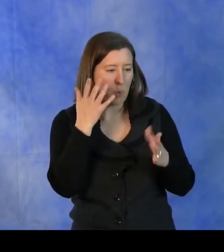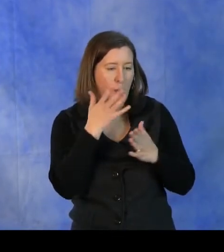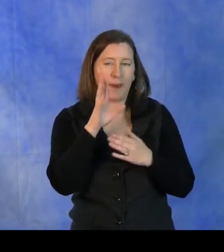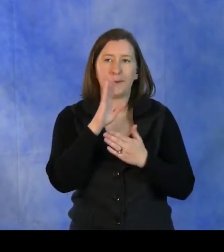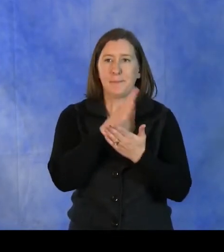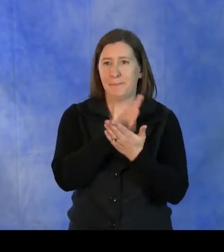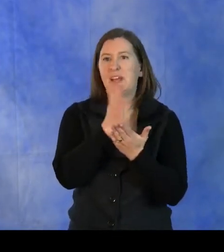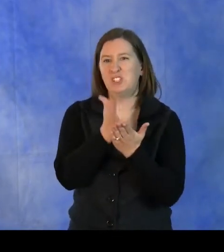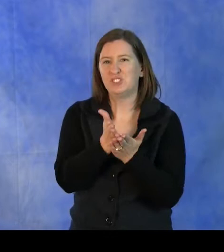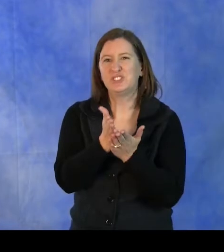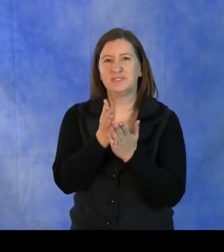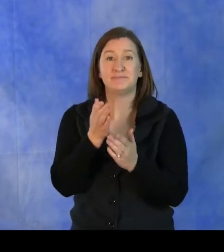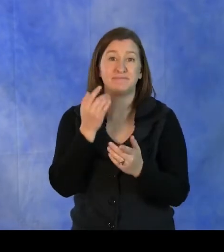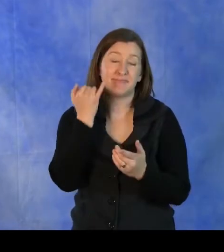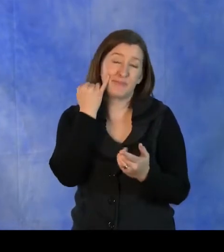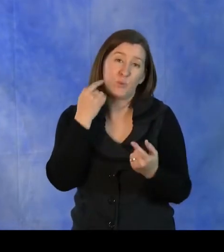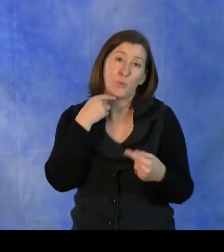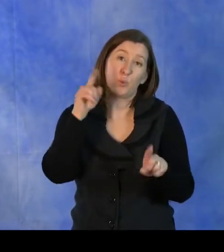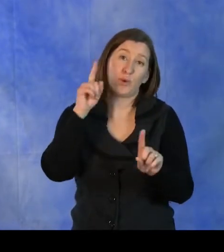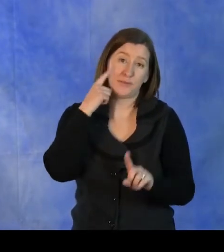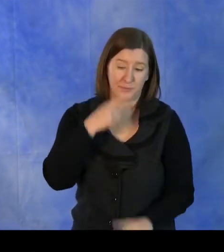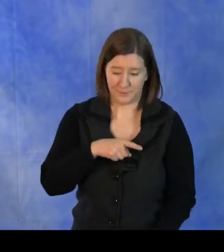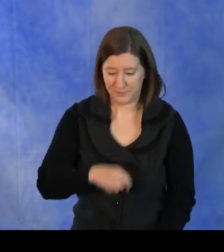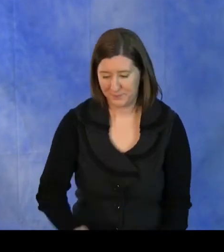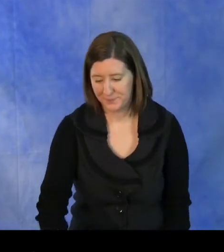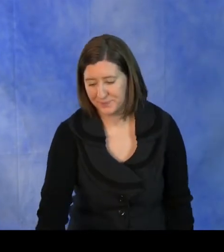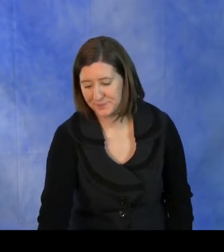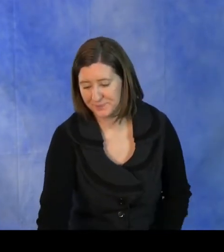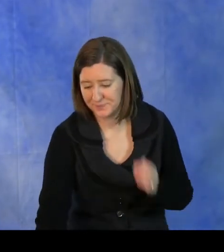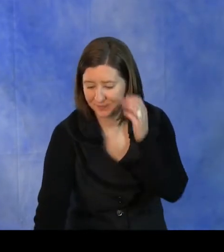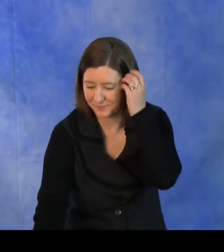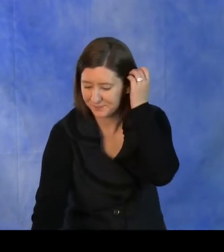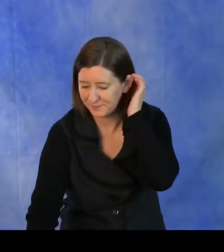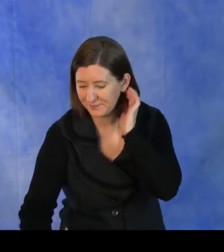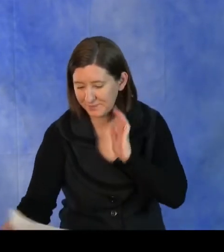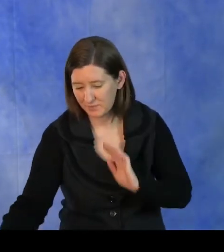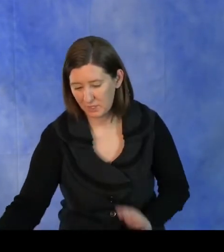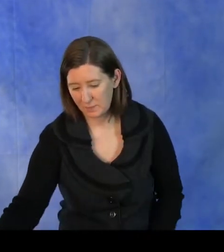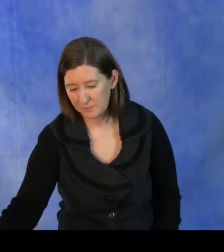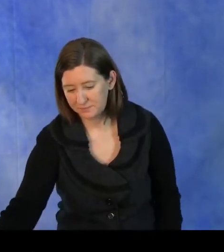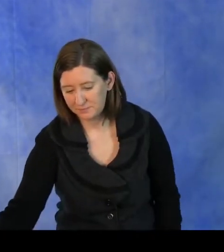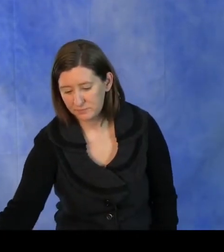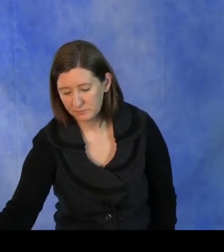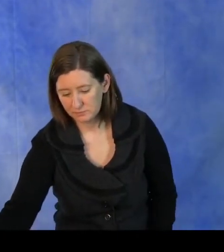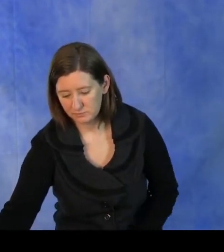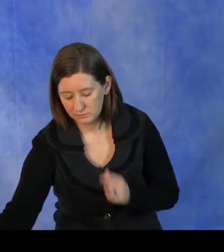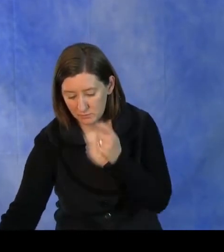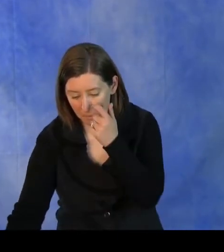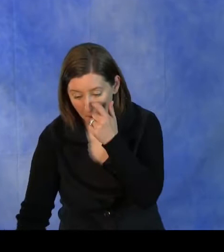program and see what the budget is, but it worked for us.